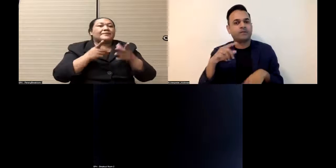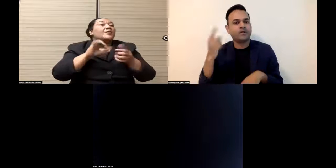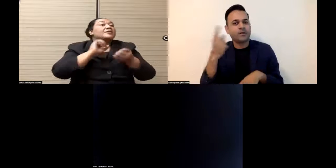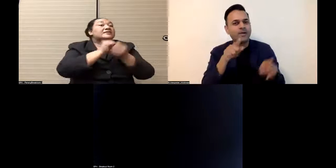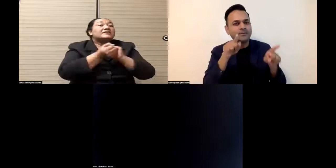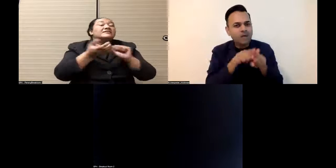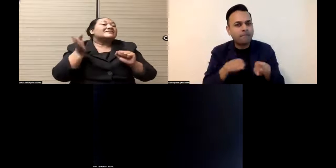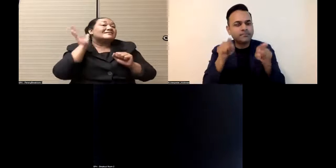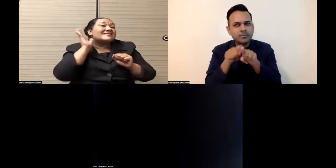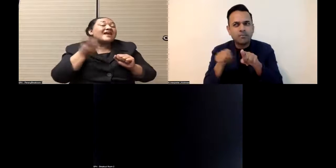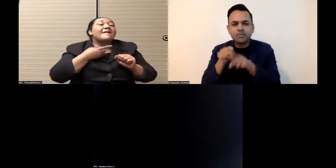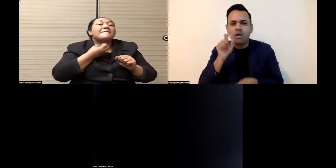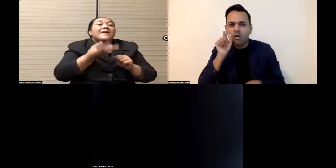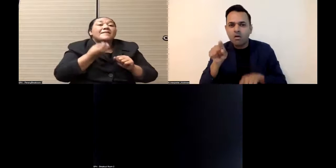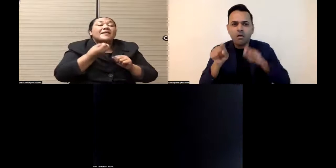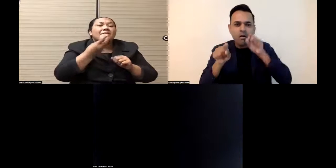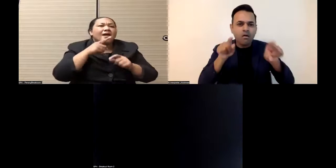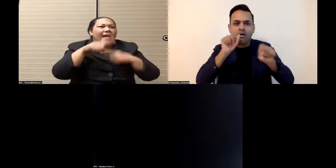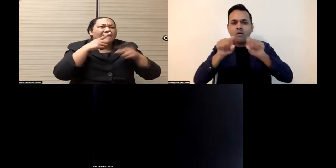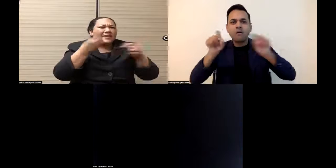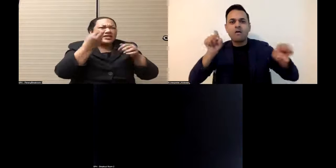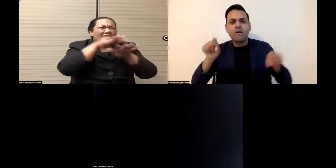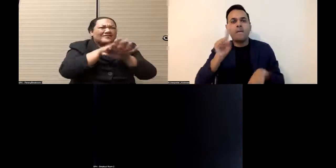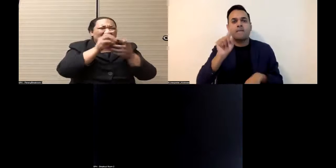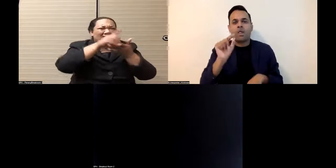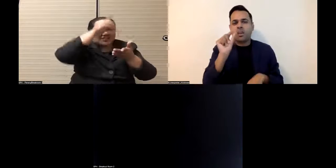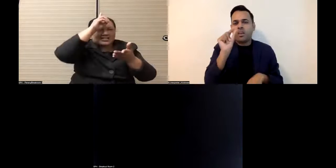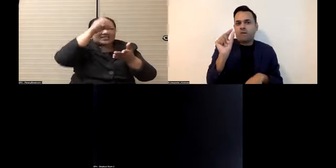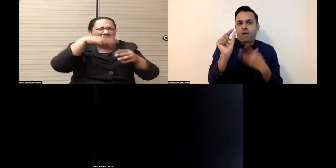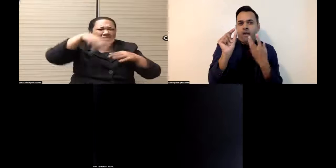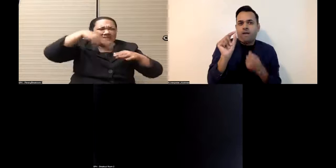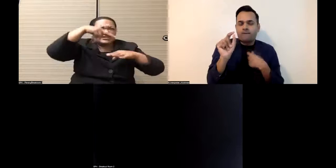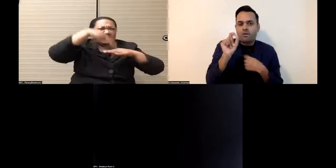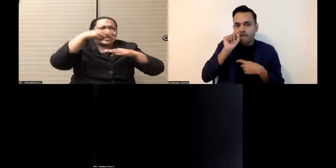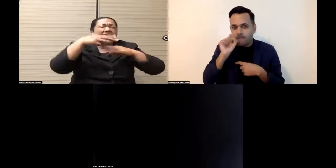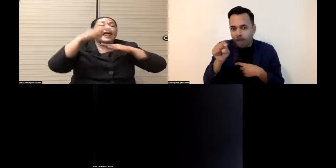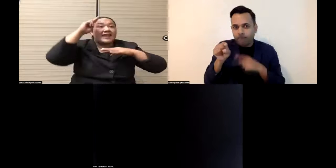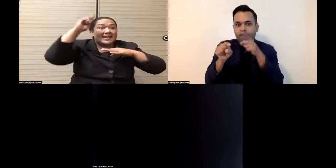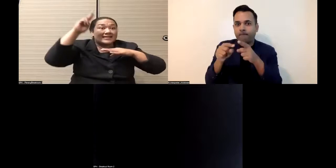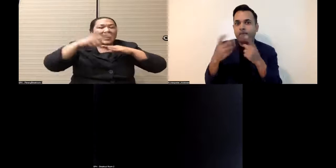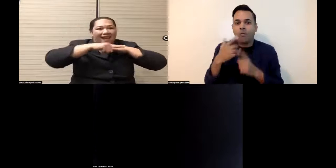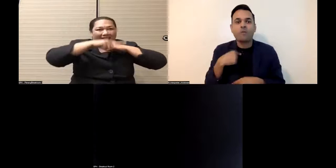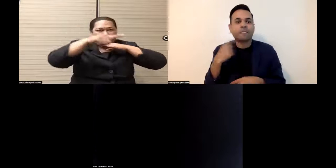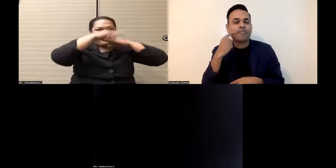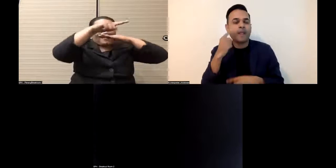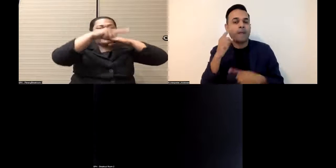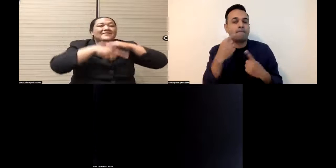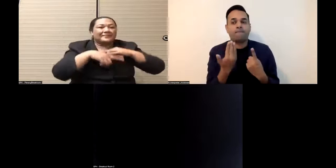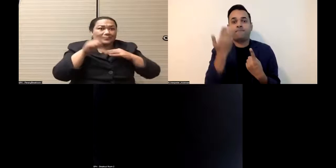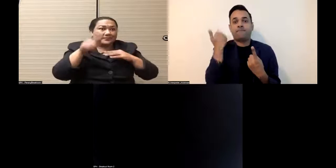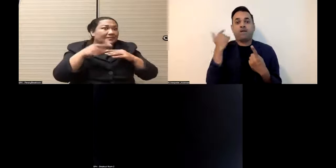at the regional and the national levels. We heard that inclusive schools must be accessible,